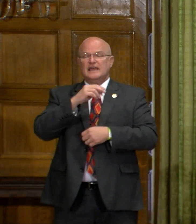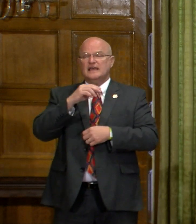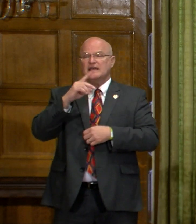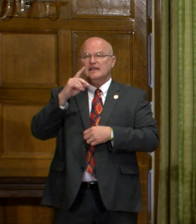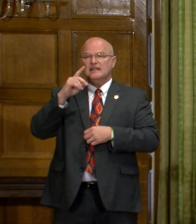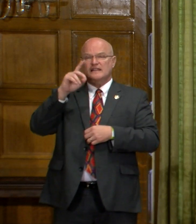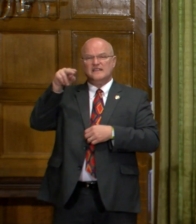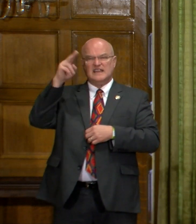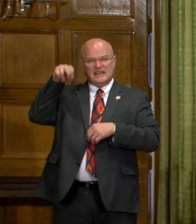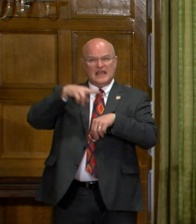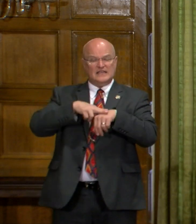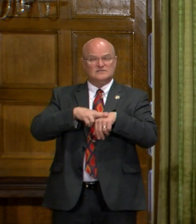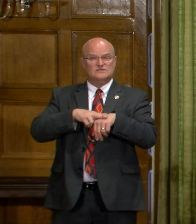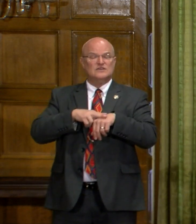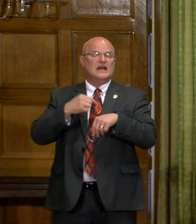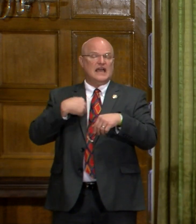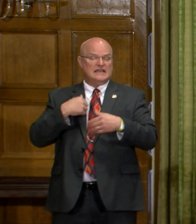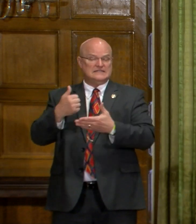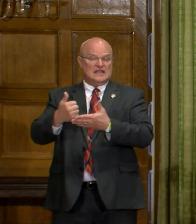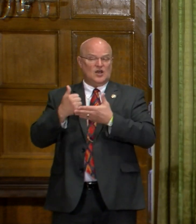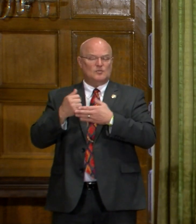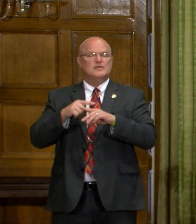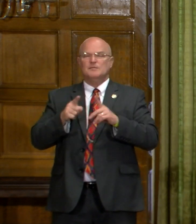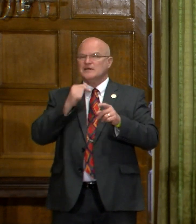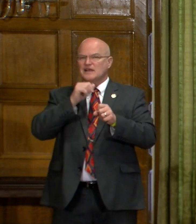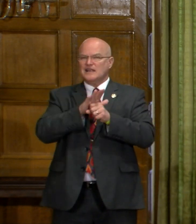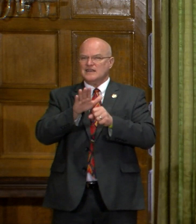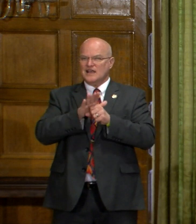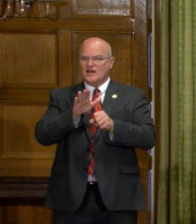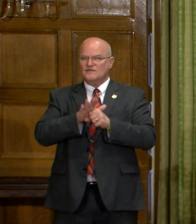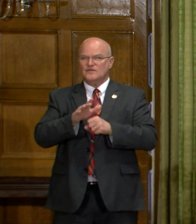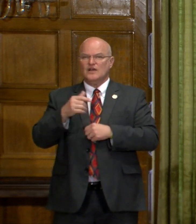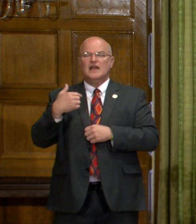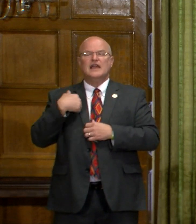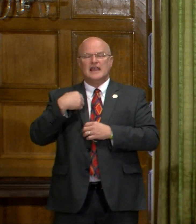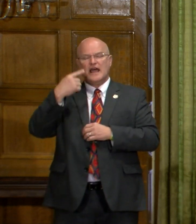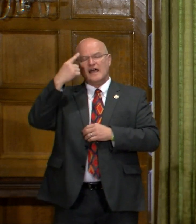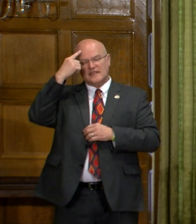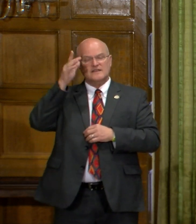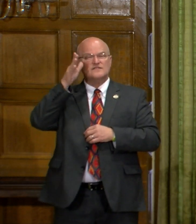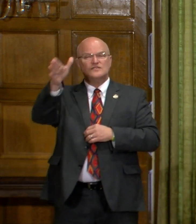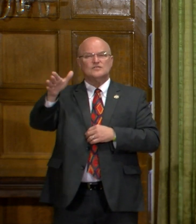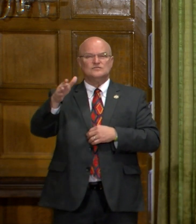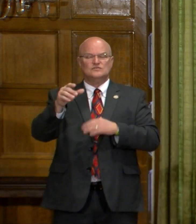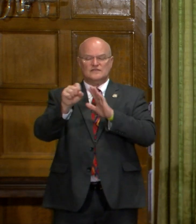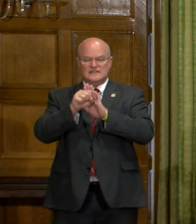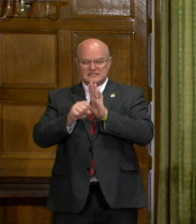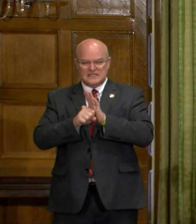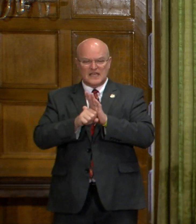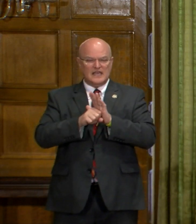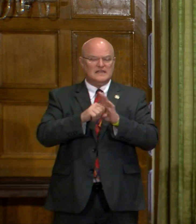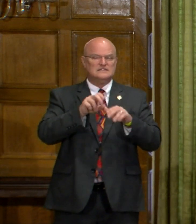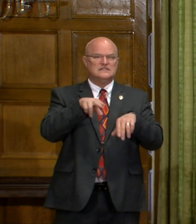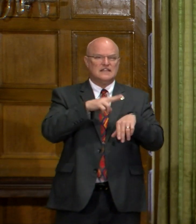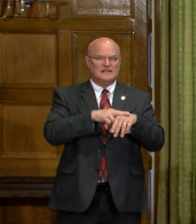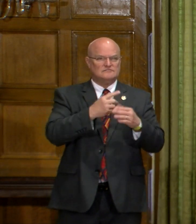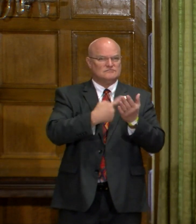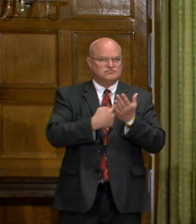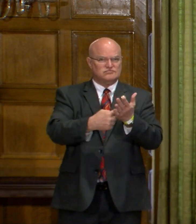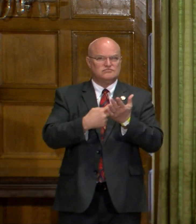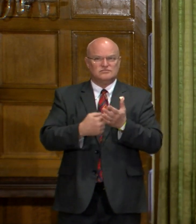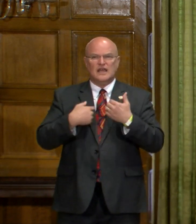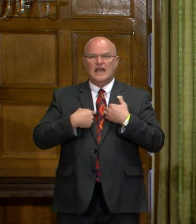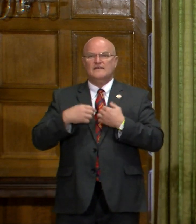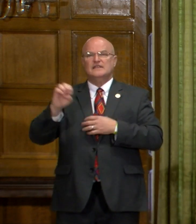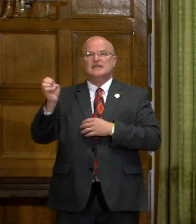but it hasn't been sufficient. And I expect in the future that we'll continue to have dialogue. The states will have a major role, obviously, when we have